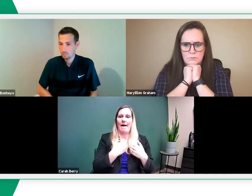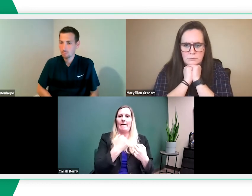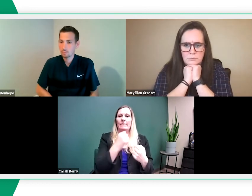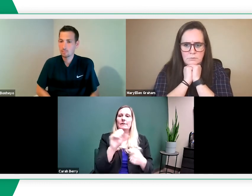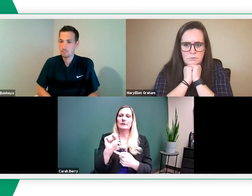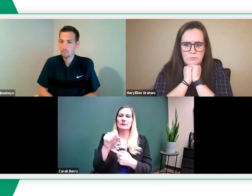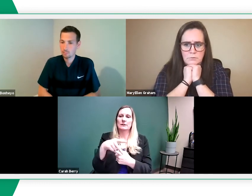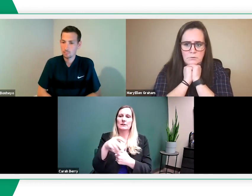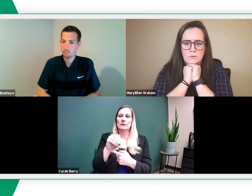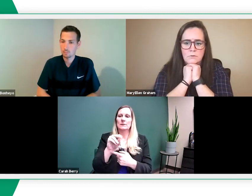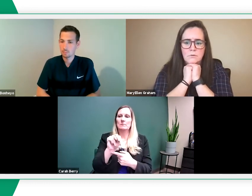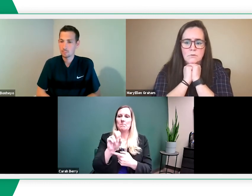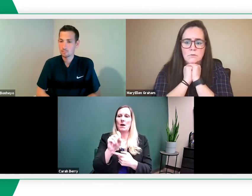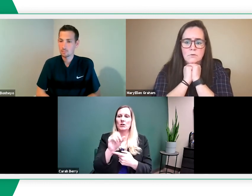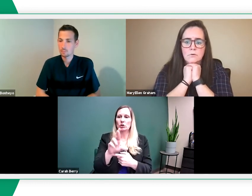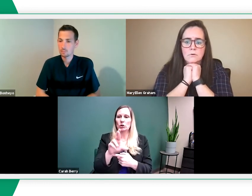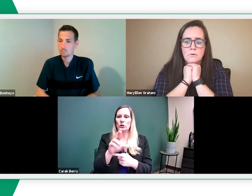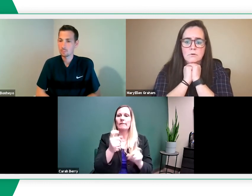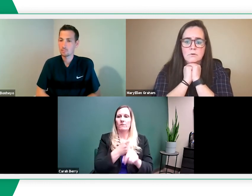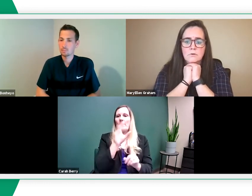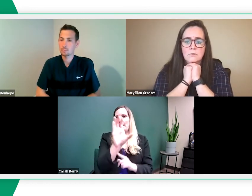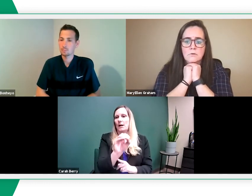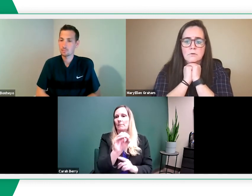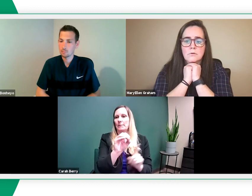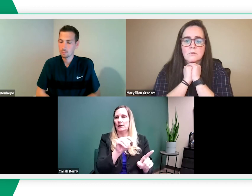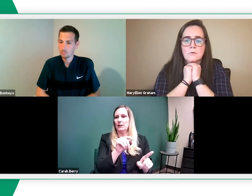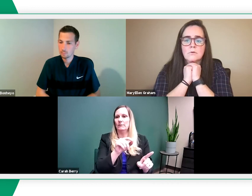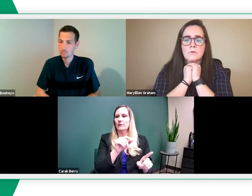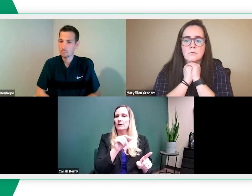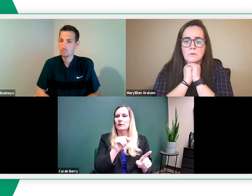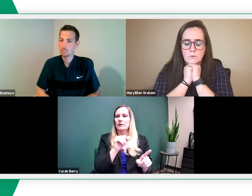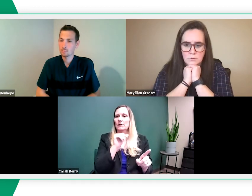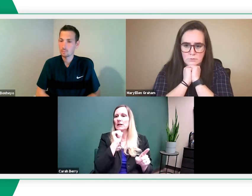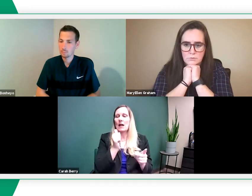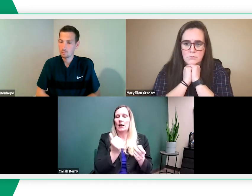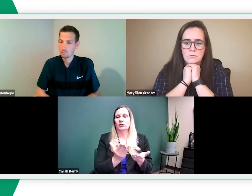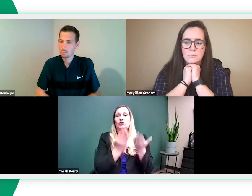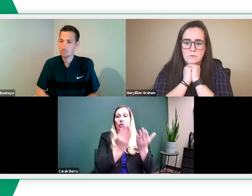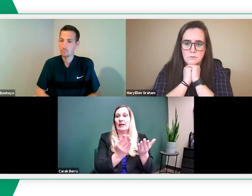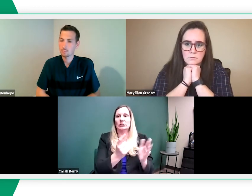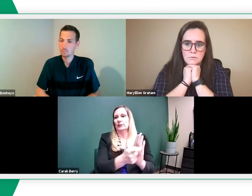for this. So you really have to have that sponsorship from a company,